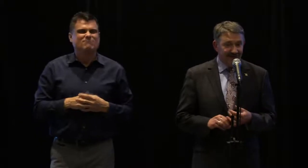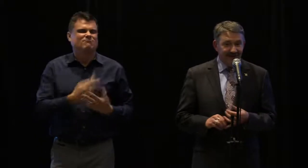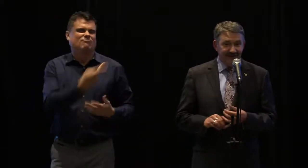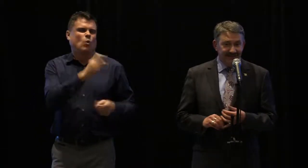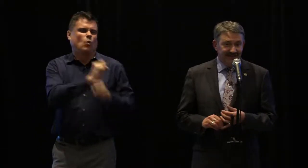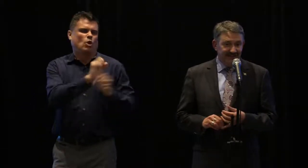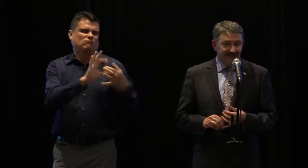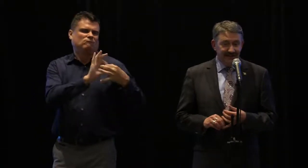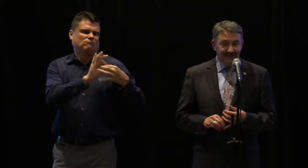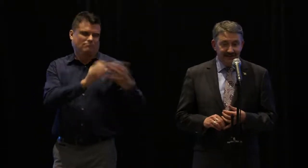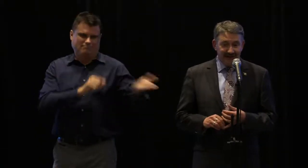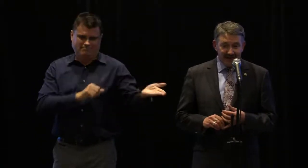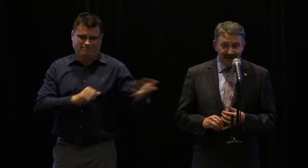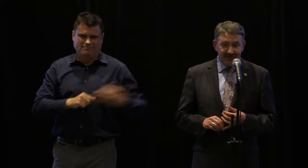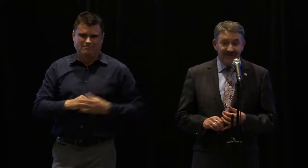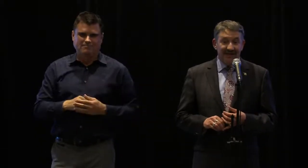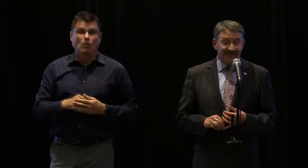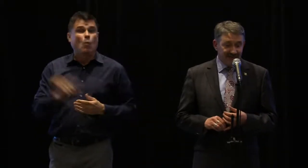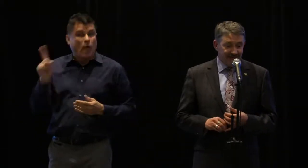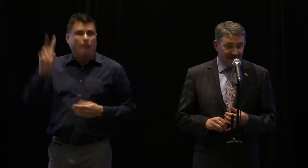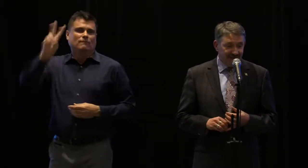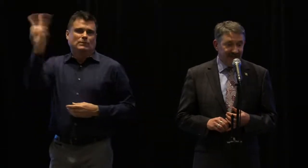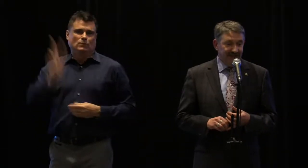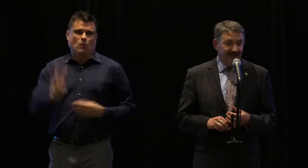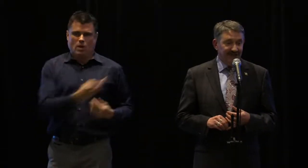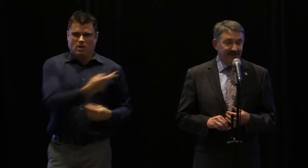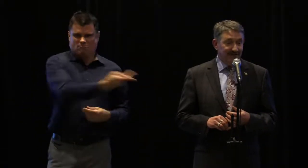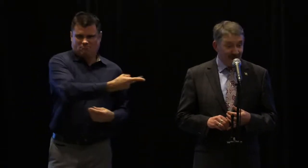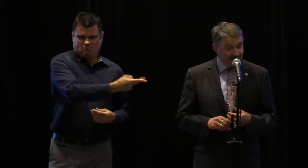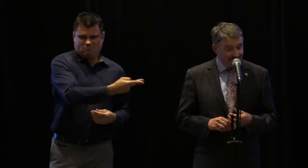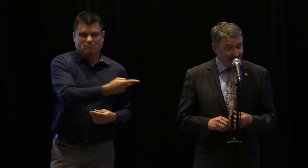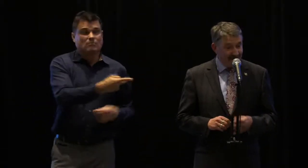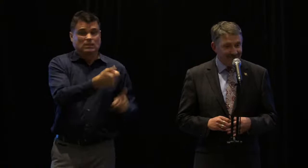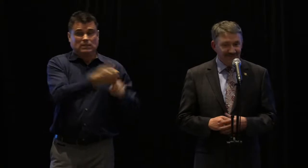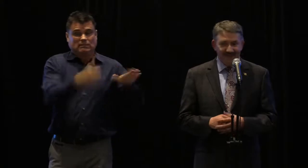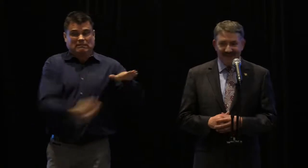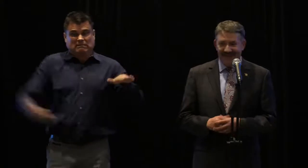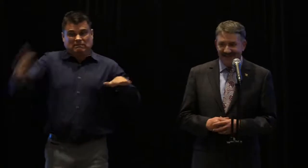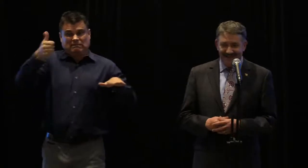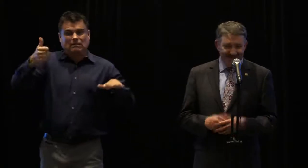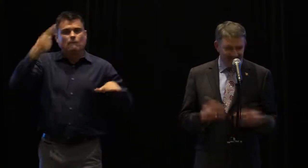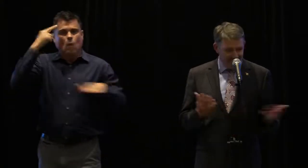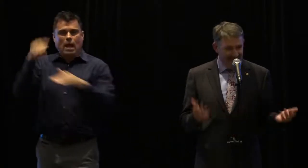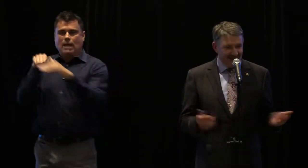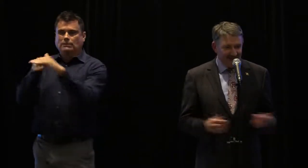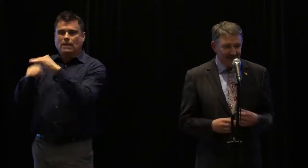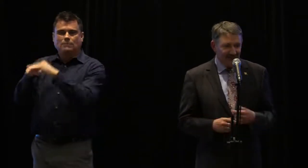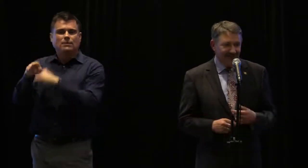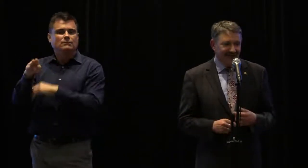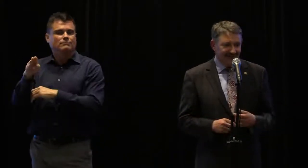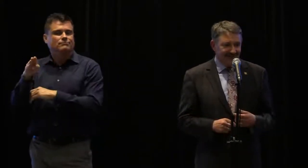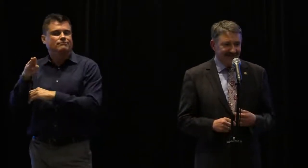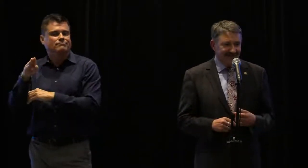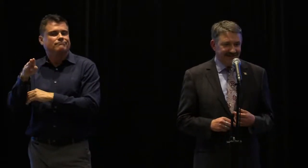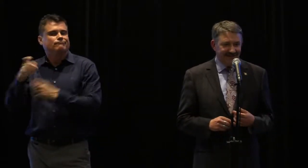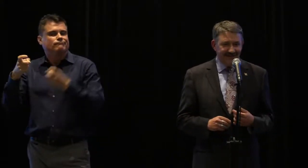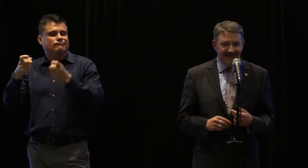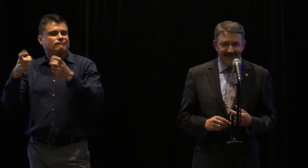Victoria, the director of the Accessibility Directorate. So thank you for being